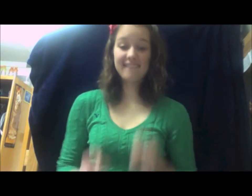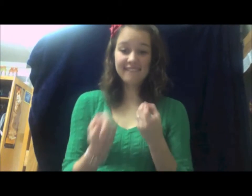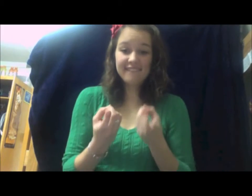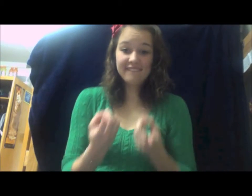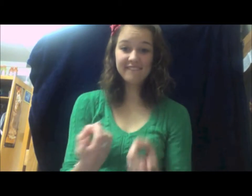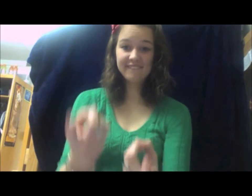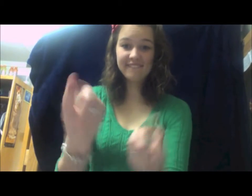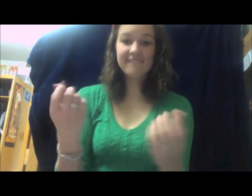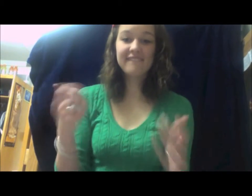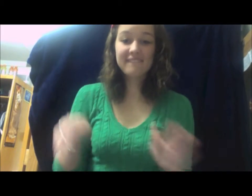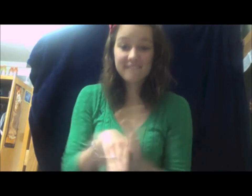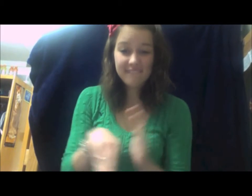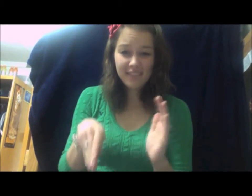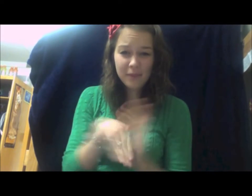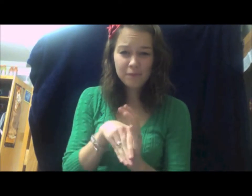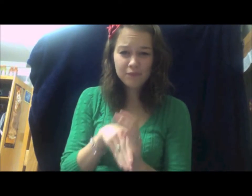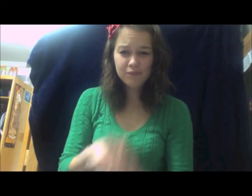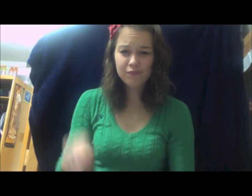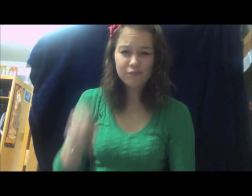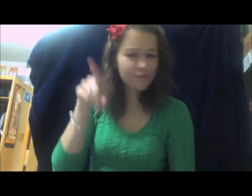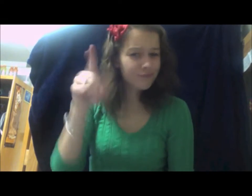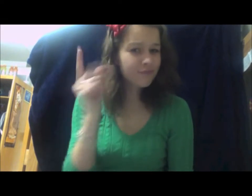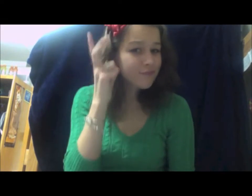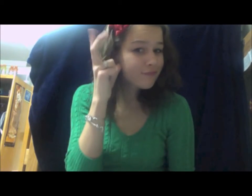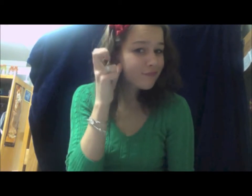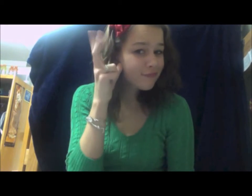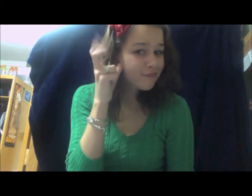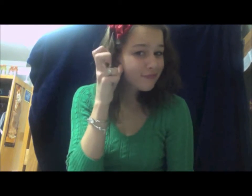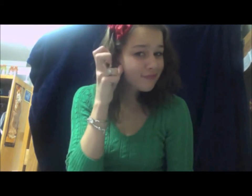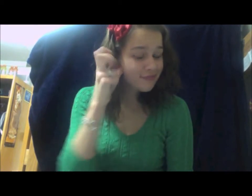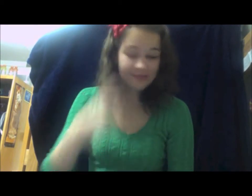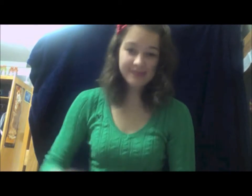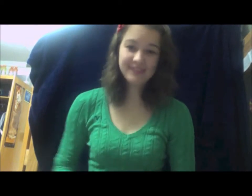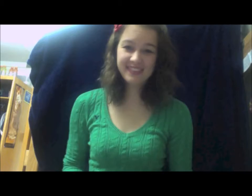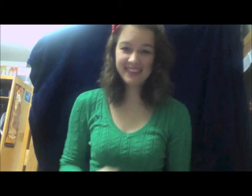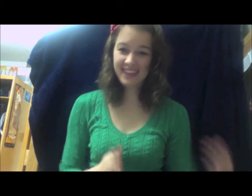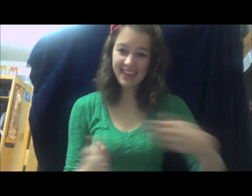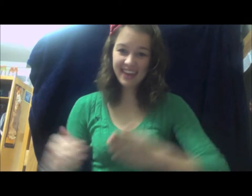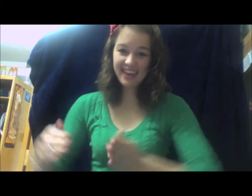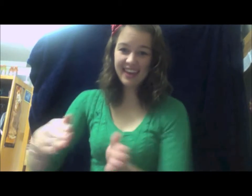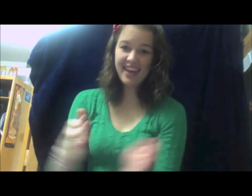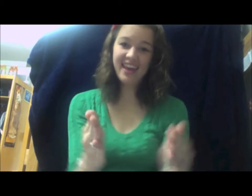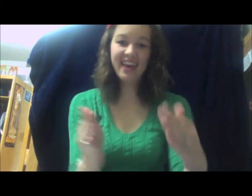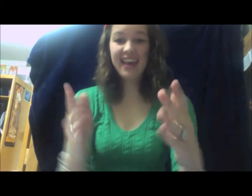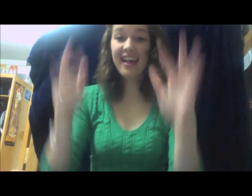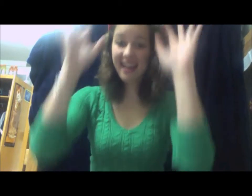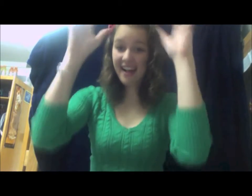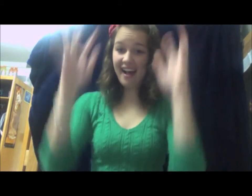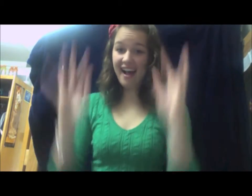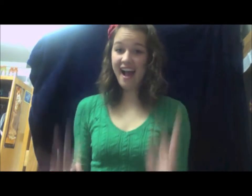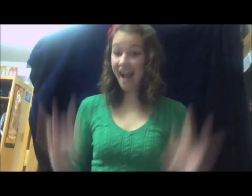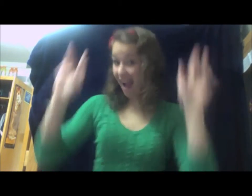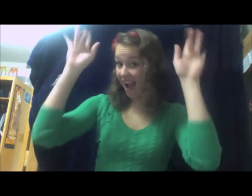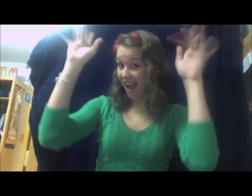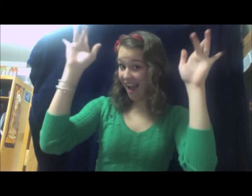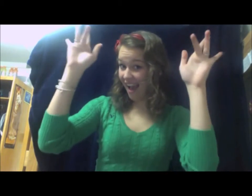Slay the three, are you listening? In the lane, so it's listening.